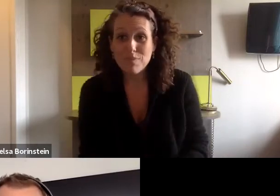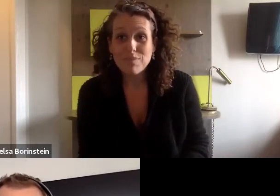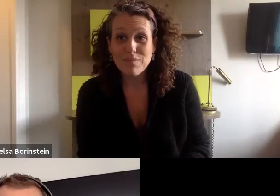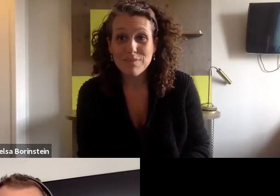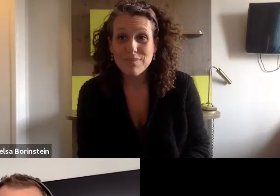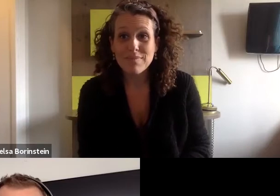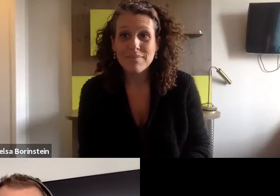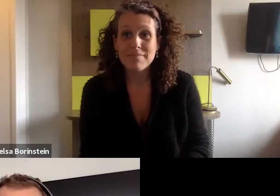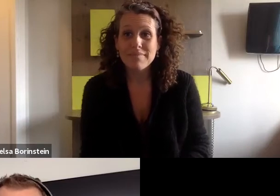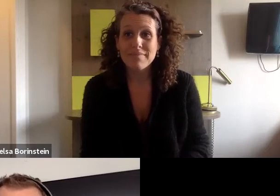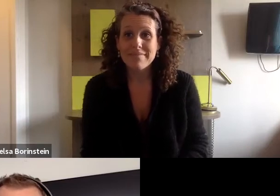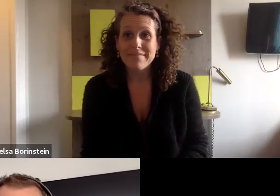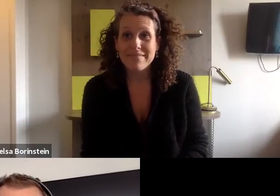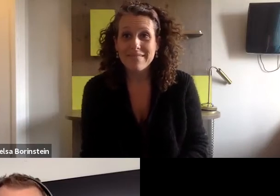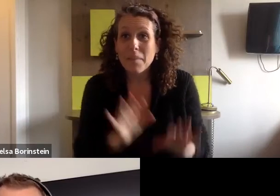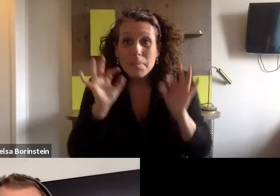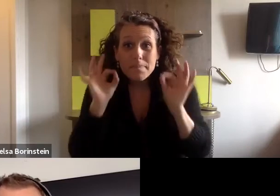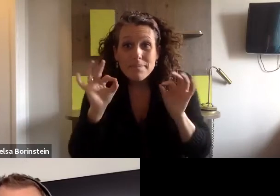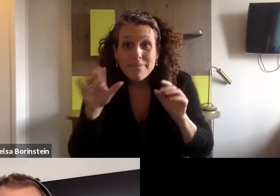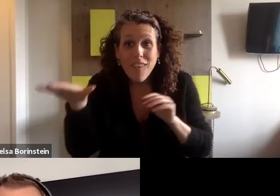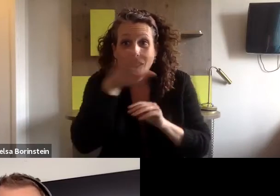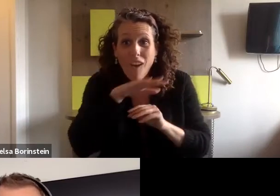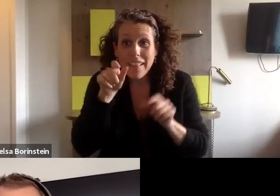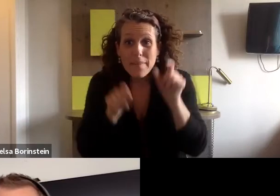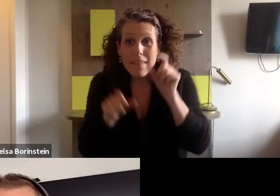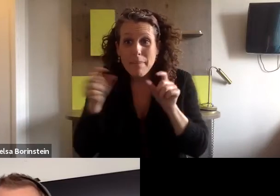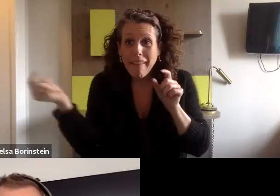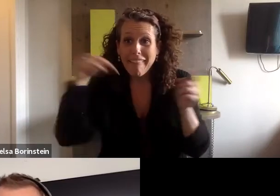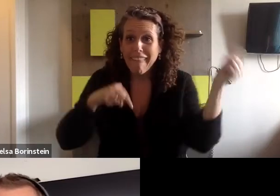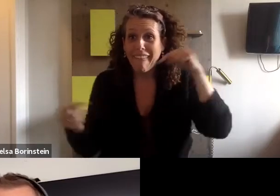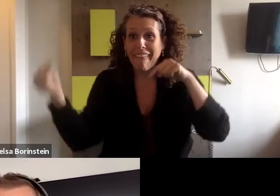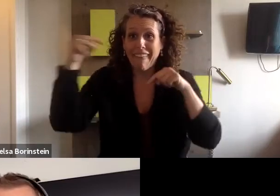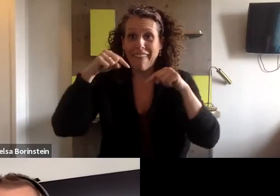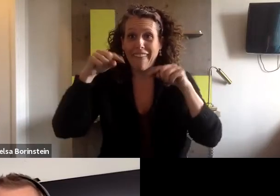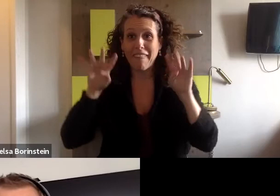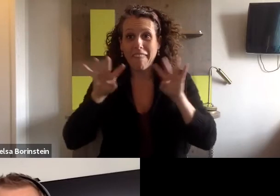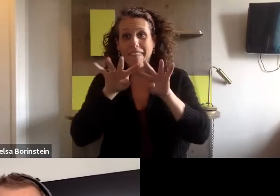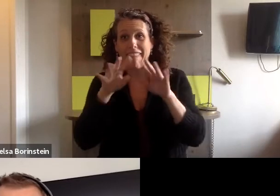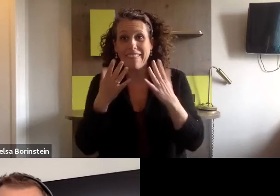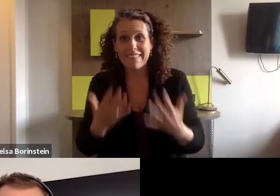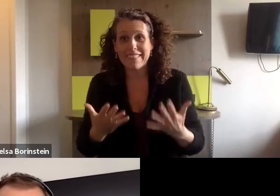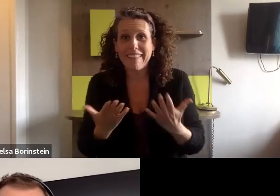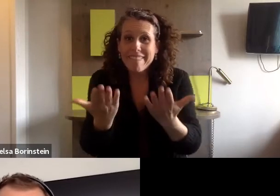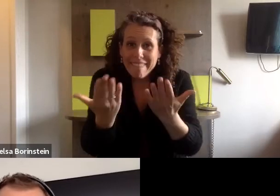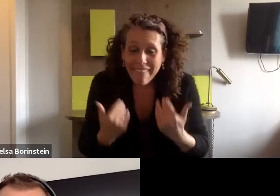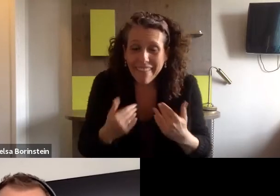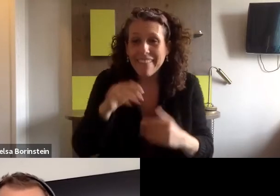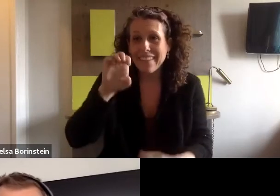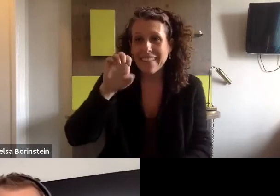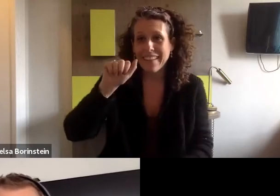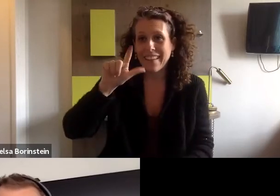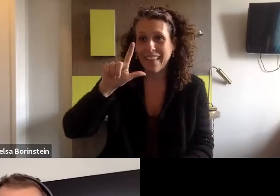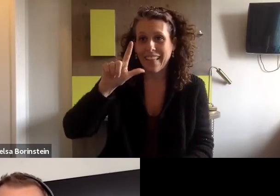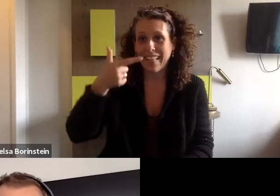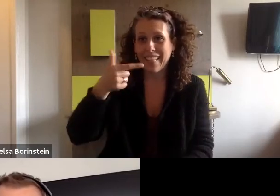have everyone here with us today. Welcome to our EALTA webinar.